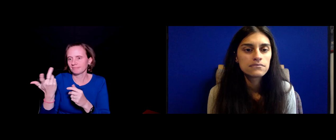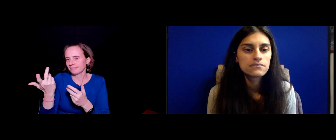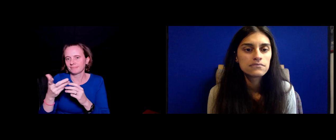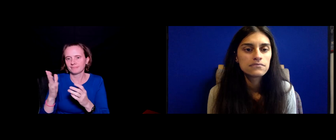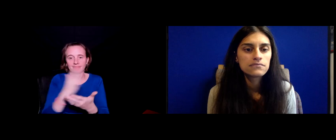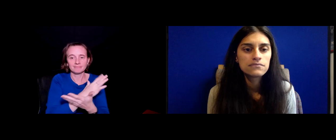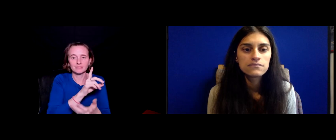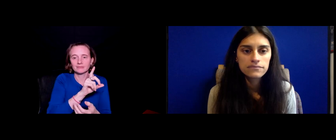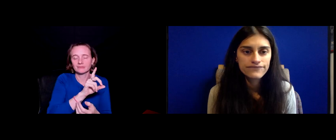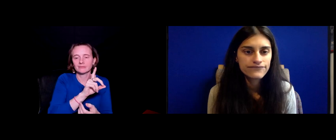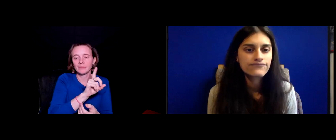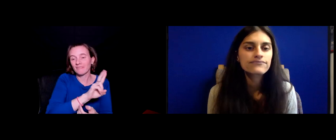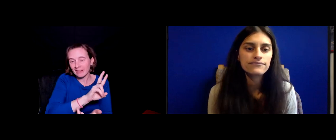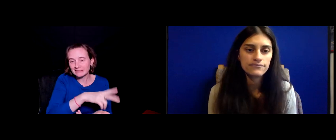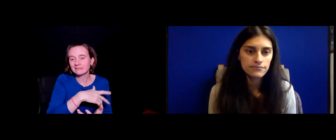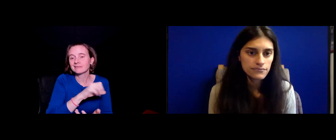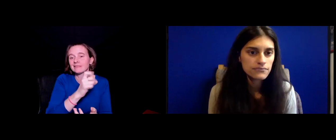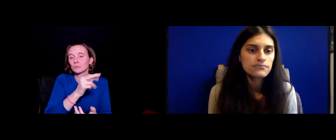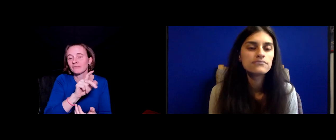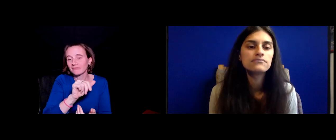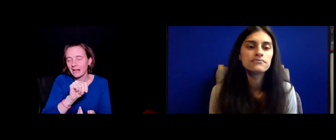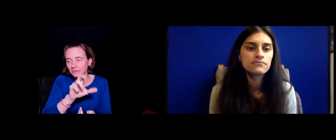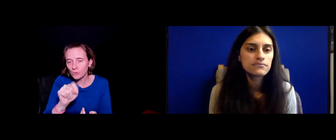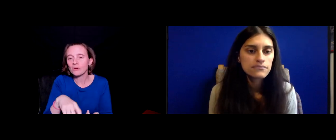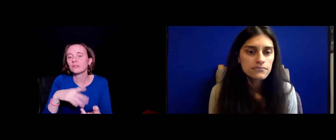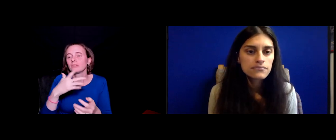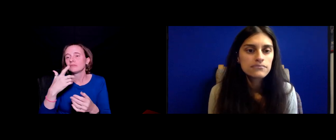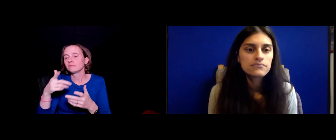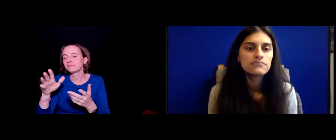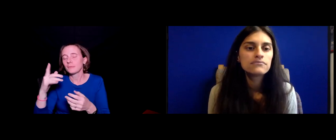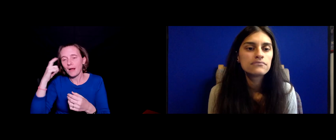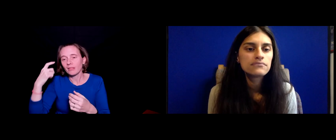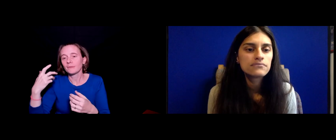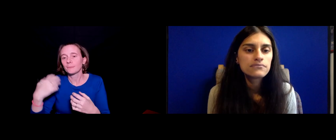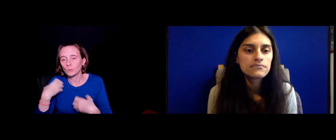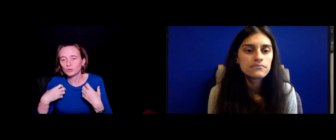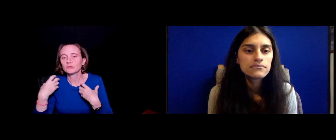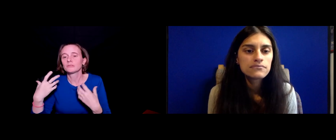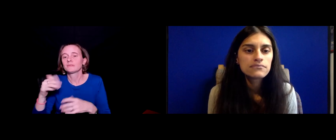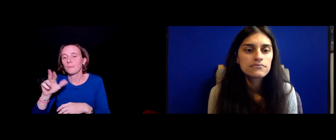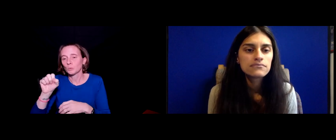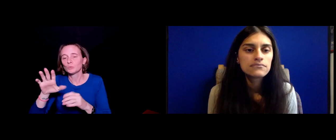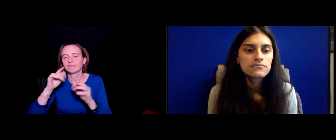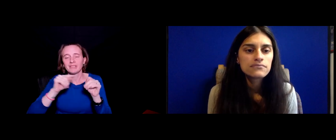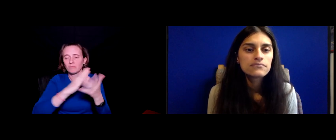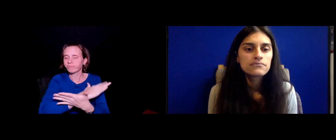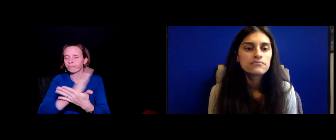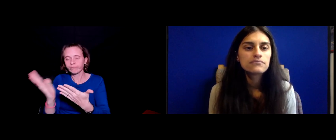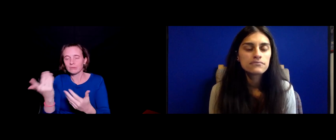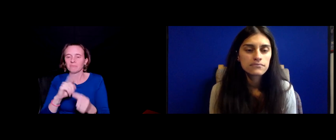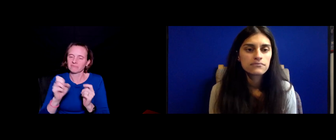break that cycle of abuse before someone actually finally leaves them. So be it sexual violence, sexual